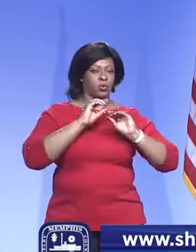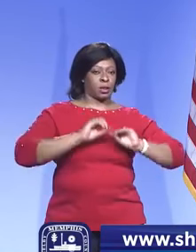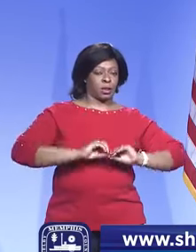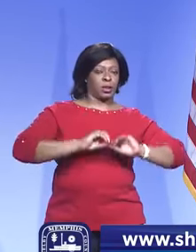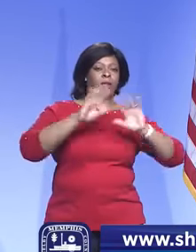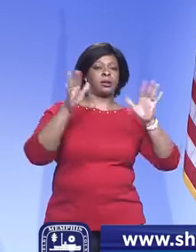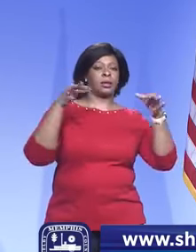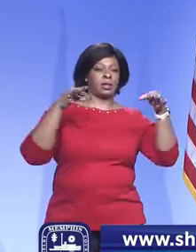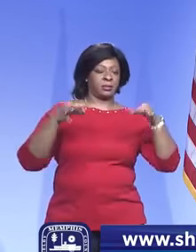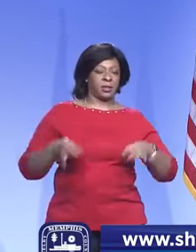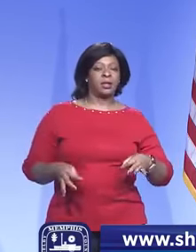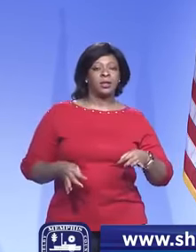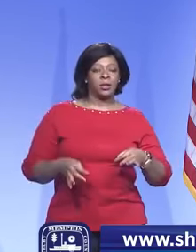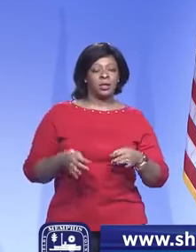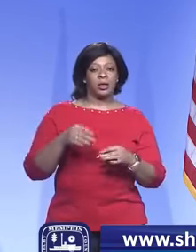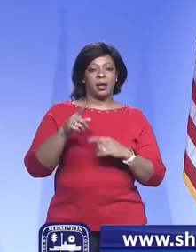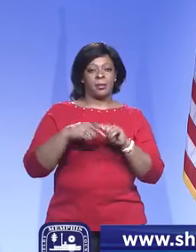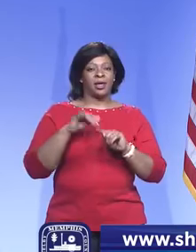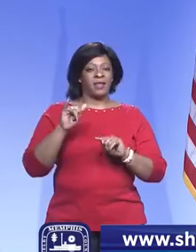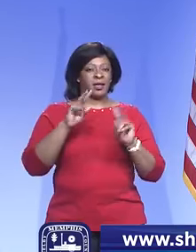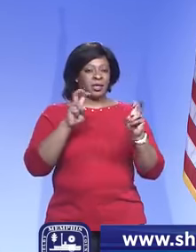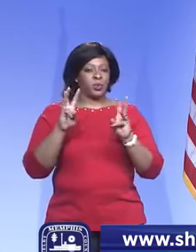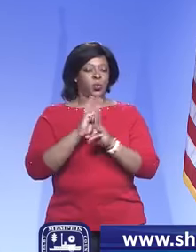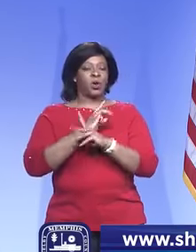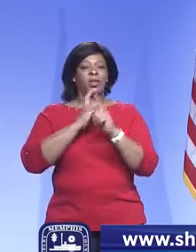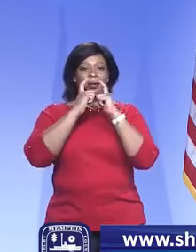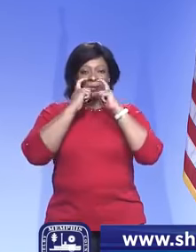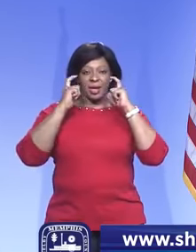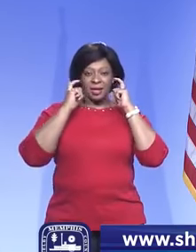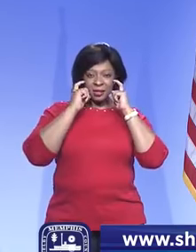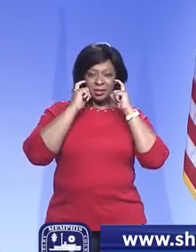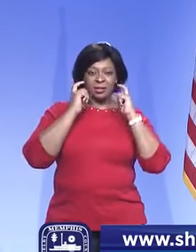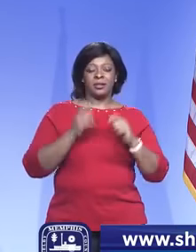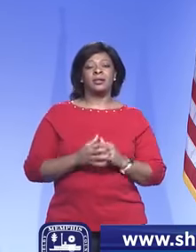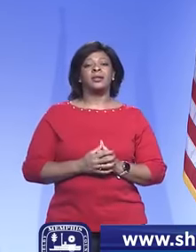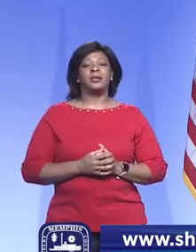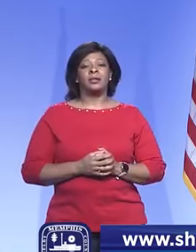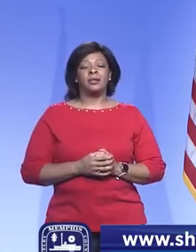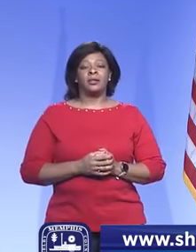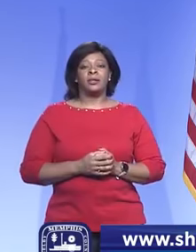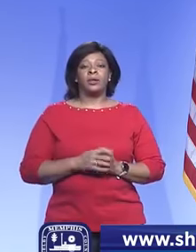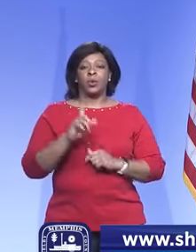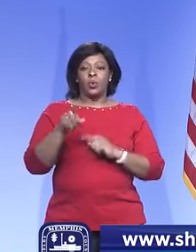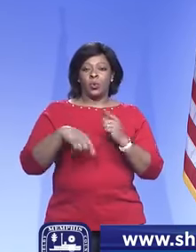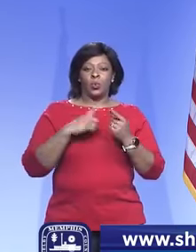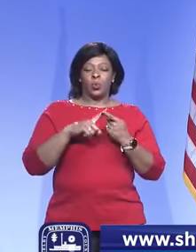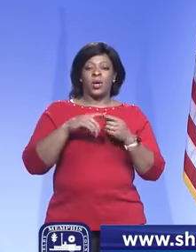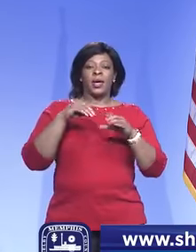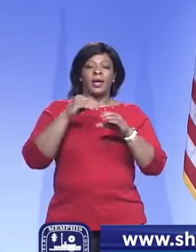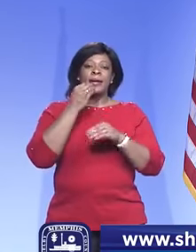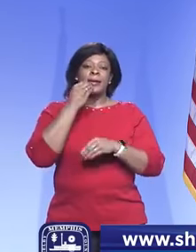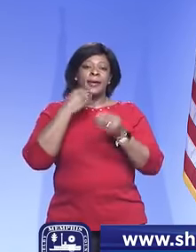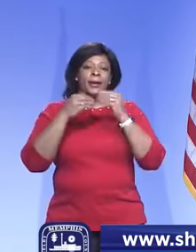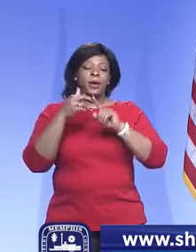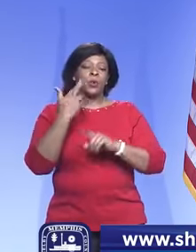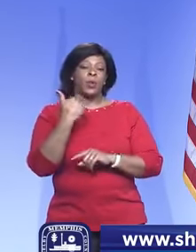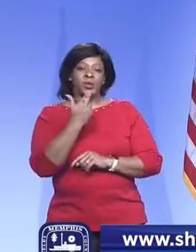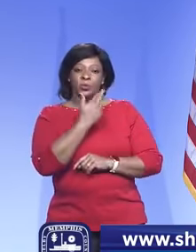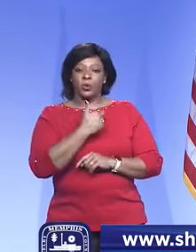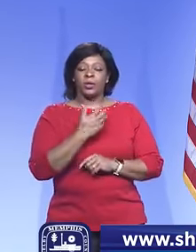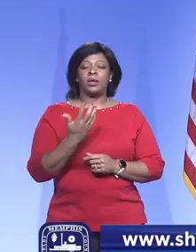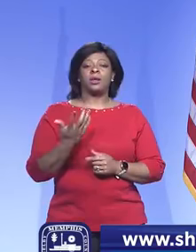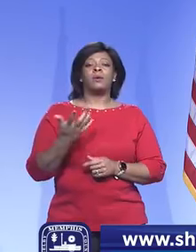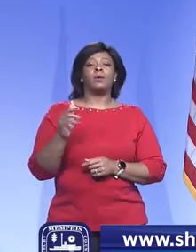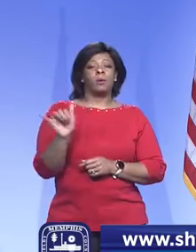have, one around the issue of wearing the mask when they're in a restaurant eating, and